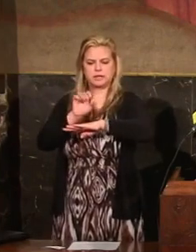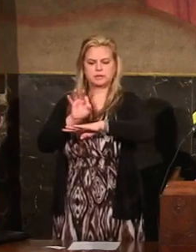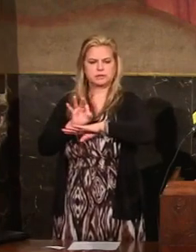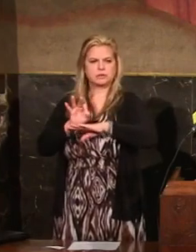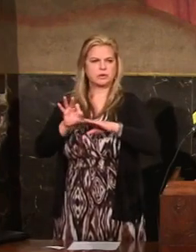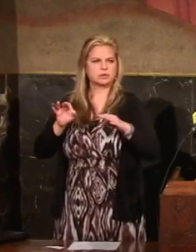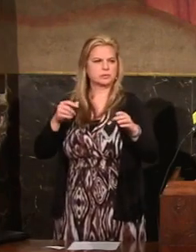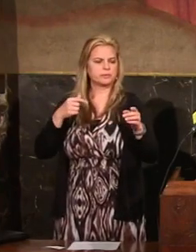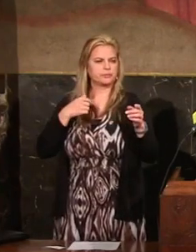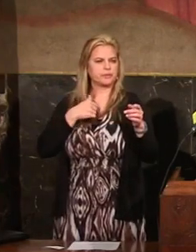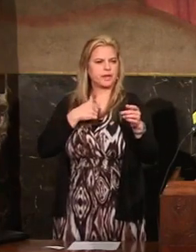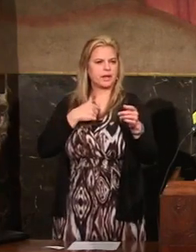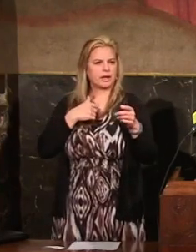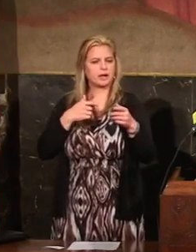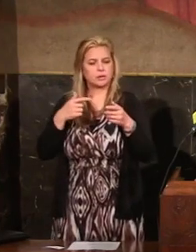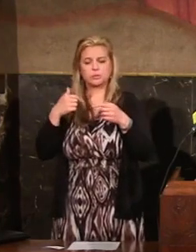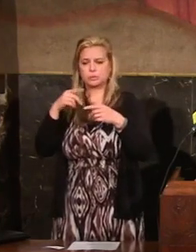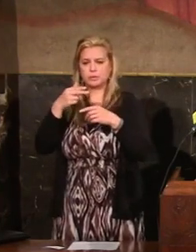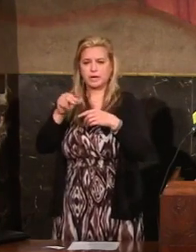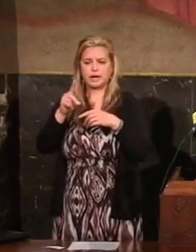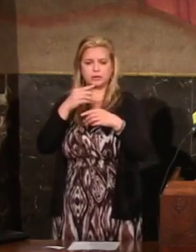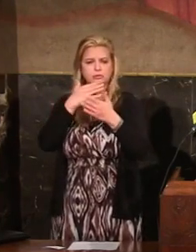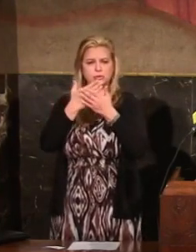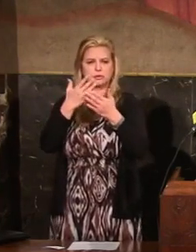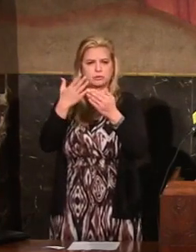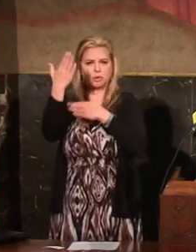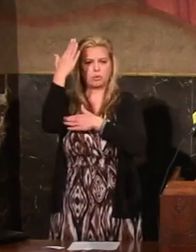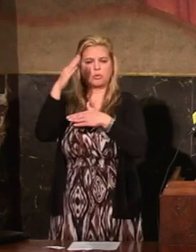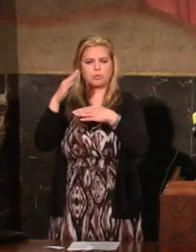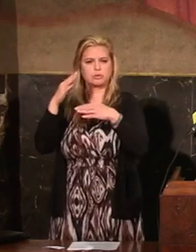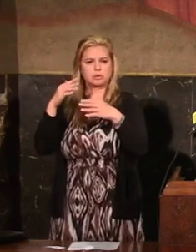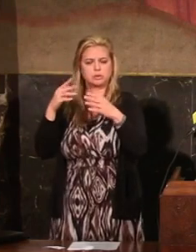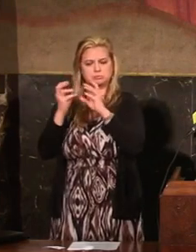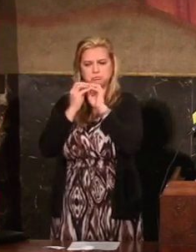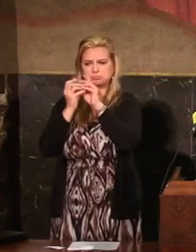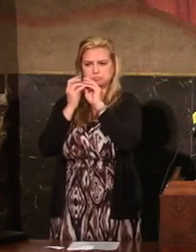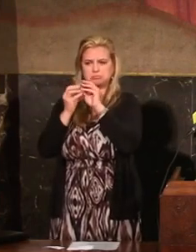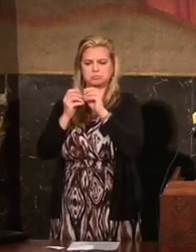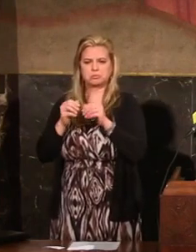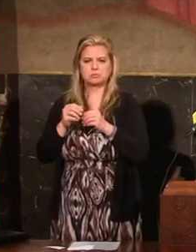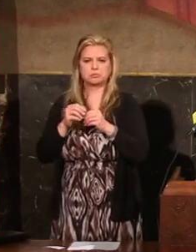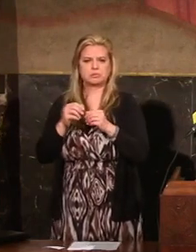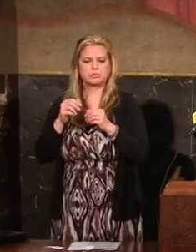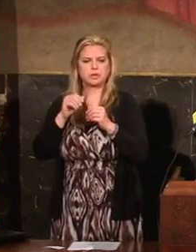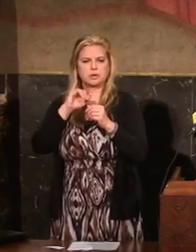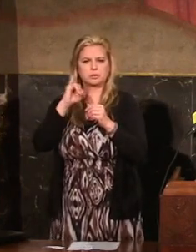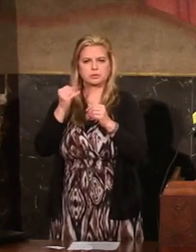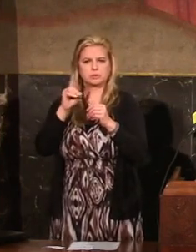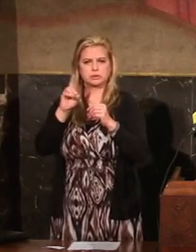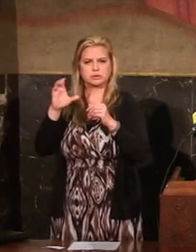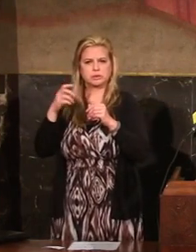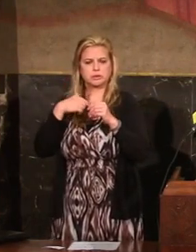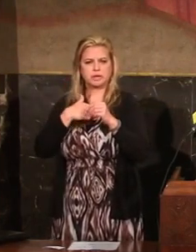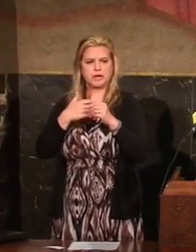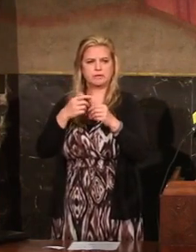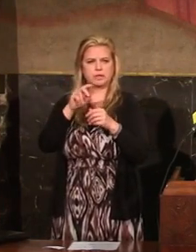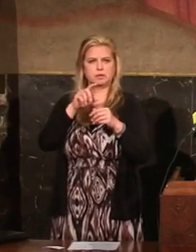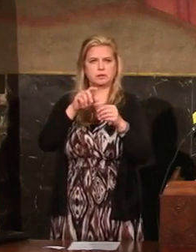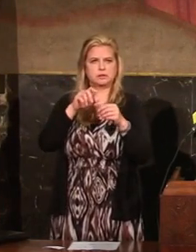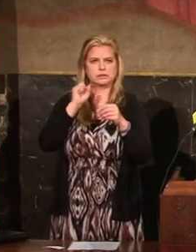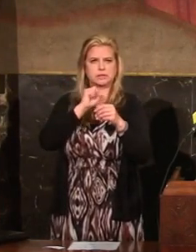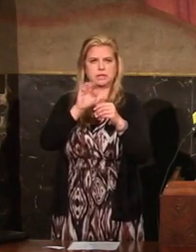the Reinvestment Task Force, and we had a good morning this morning, I think, in 2C. We got 220, Senate Bill